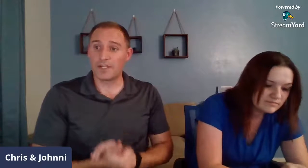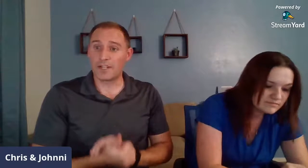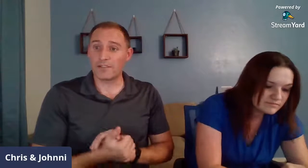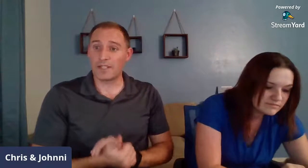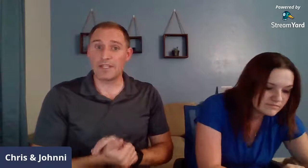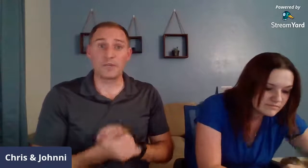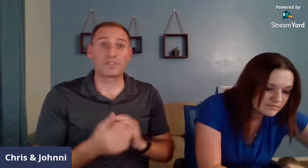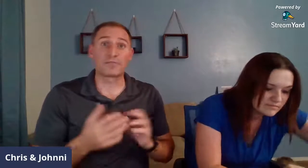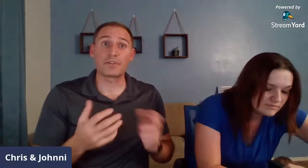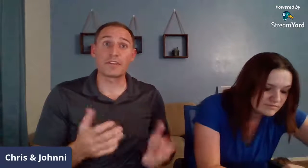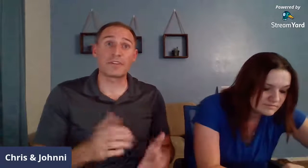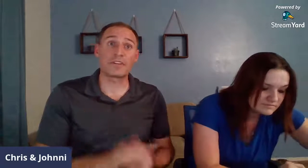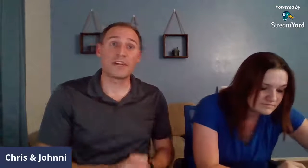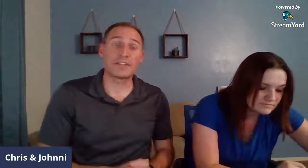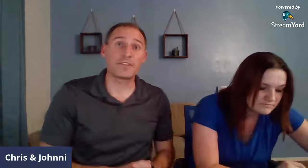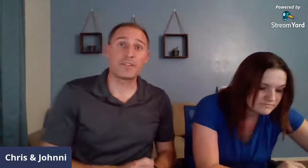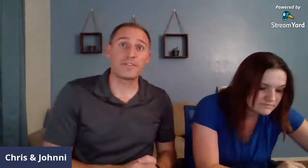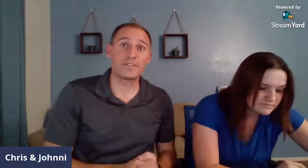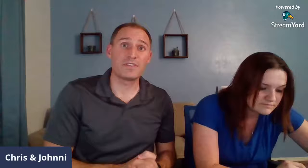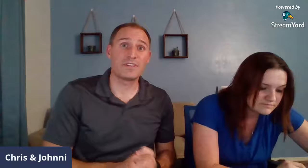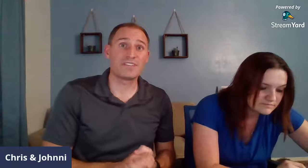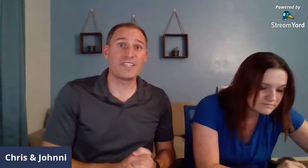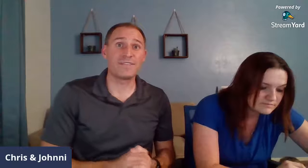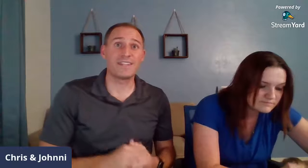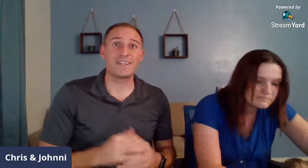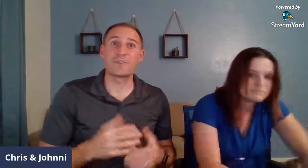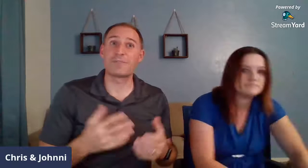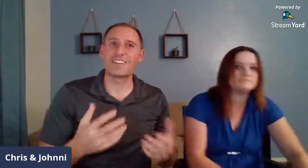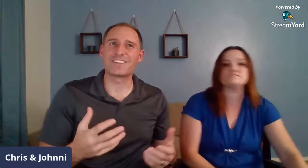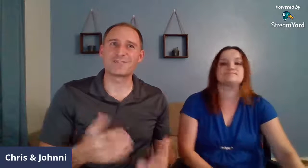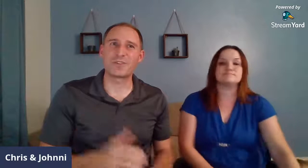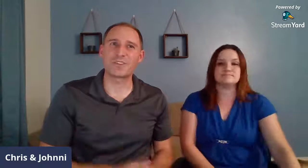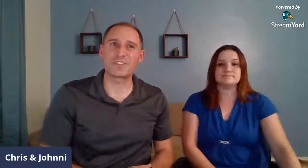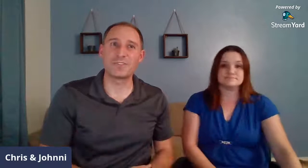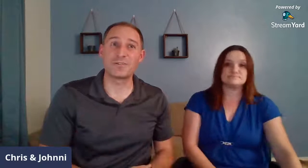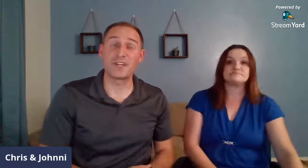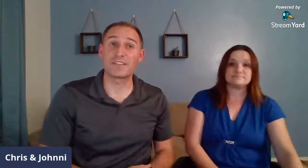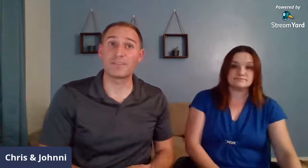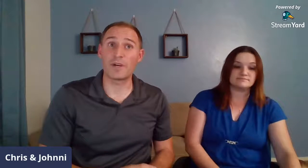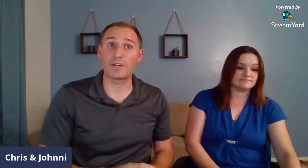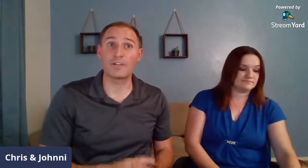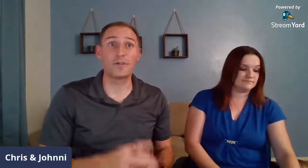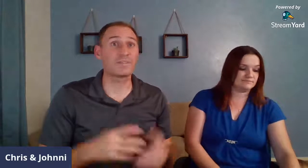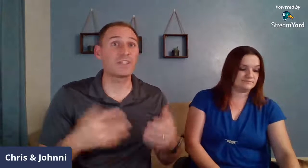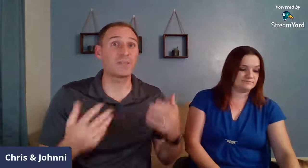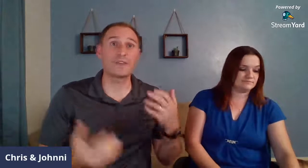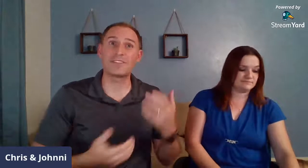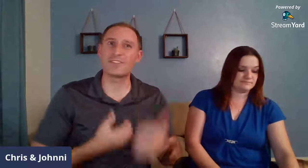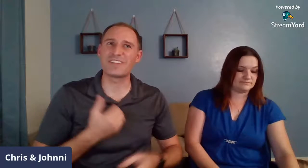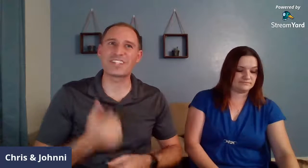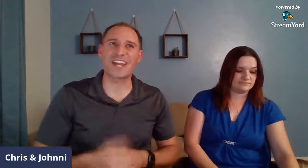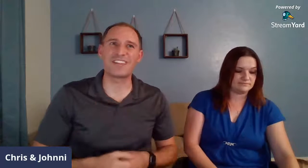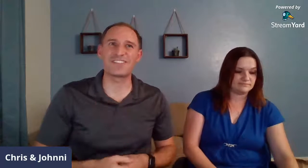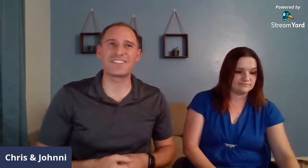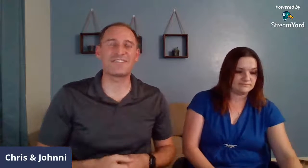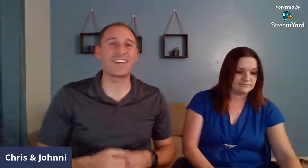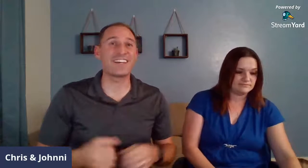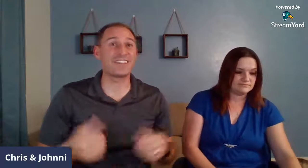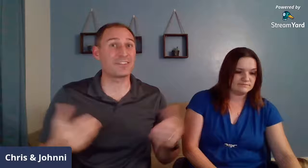All right. It was really great talking to all of you this evening, and we really look forward to tomorrow. Hopefully you've been doing the challenges. If not, you can